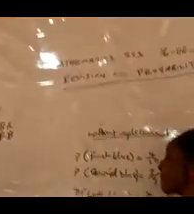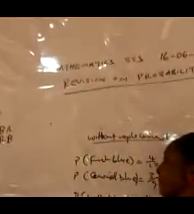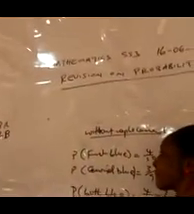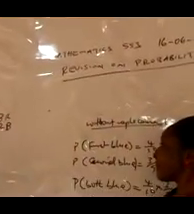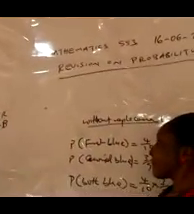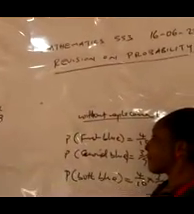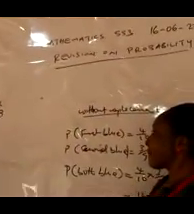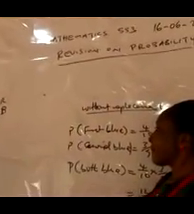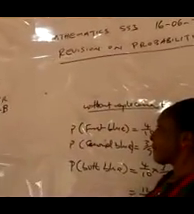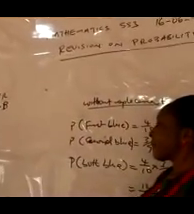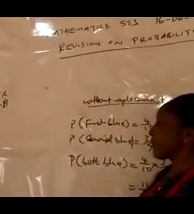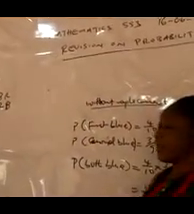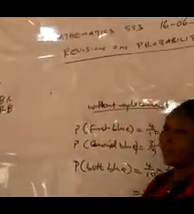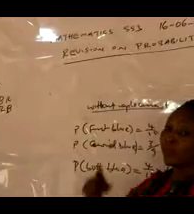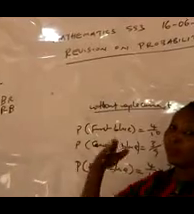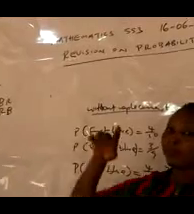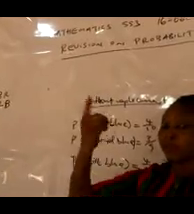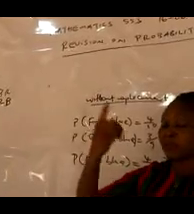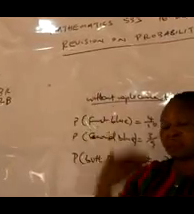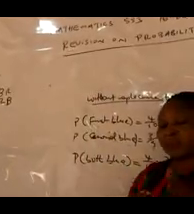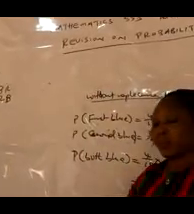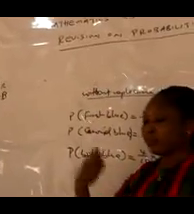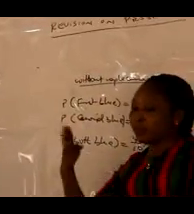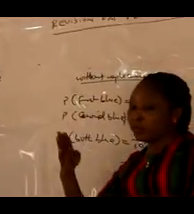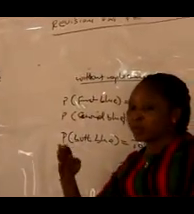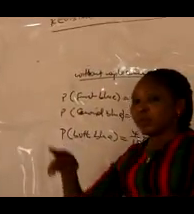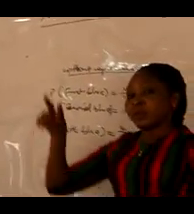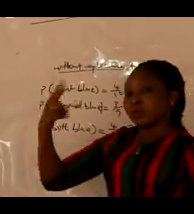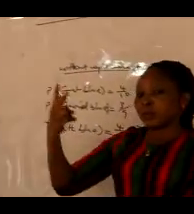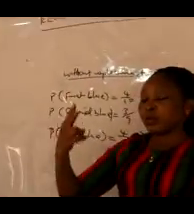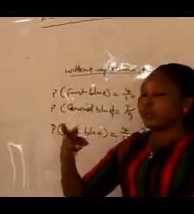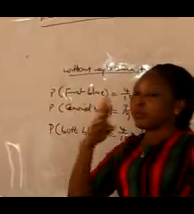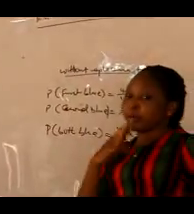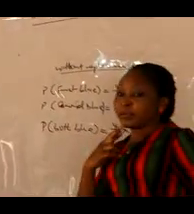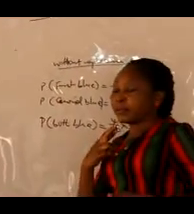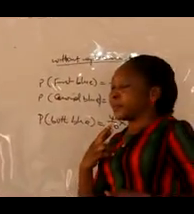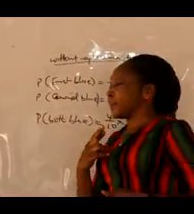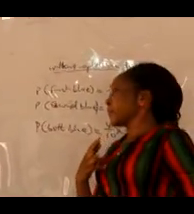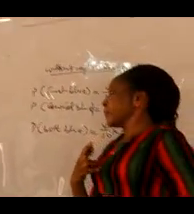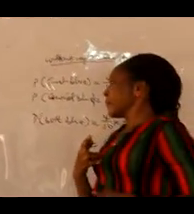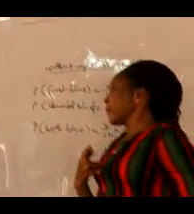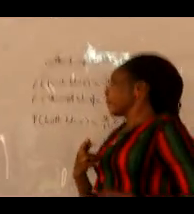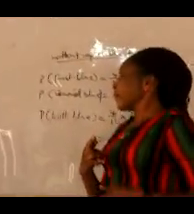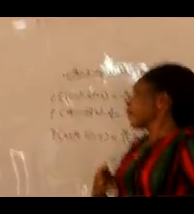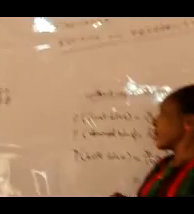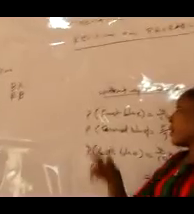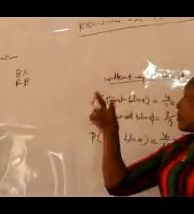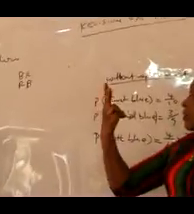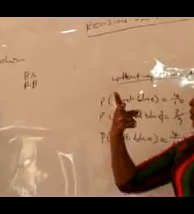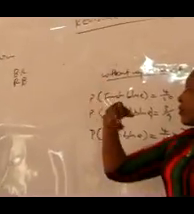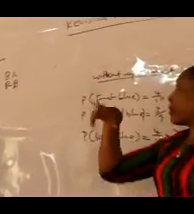either the first is blue, second red, or first is red, second blue. So let's handle it now.